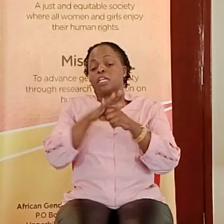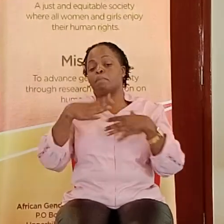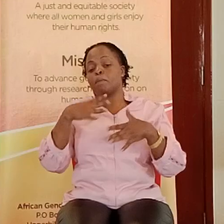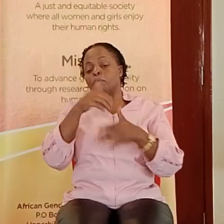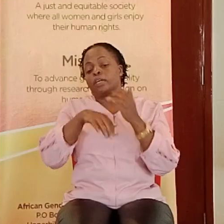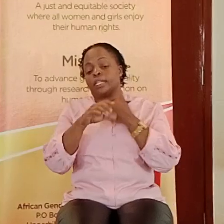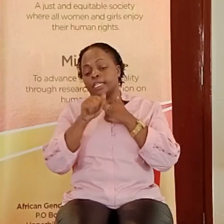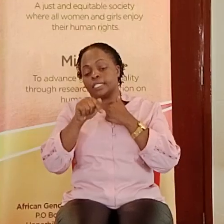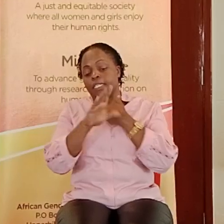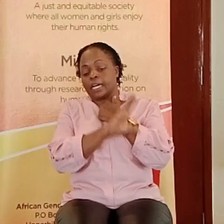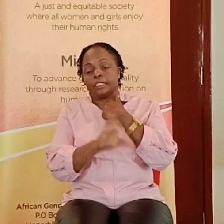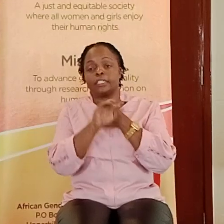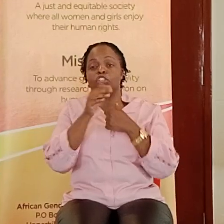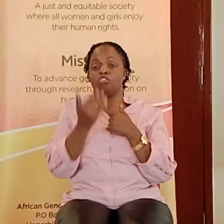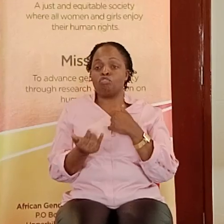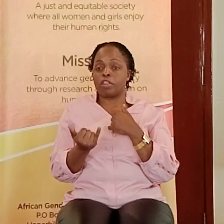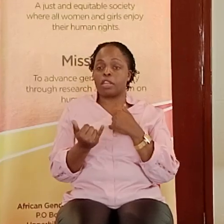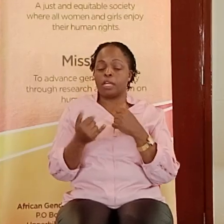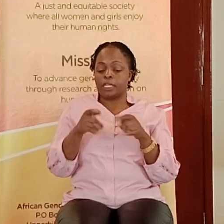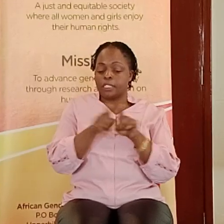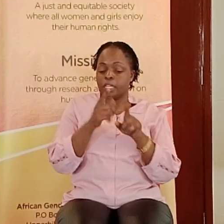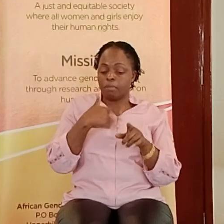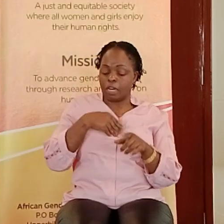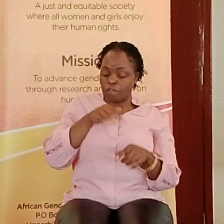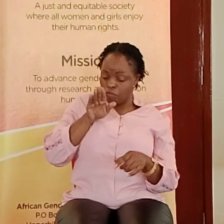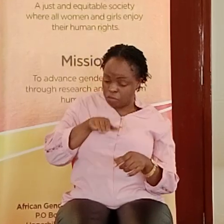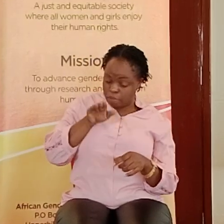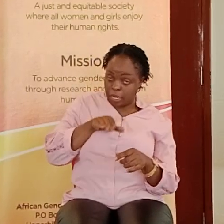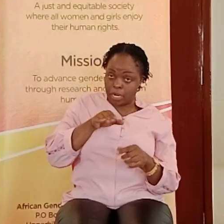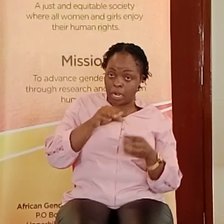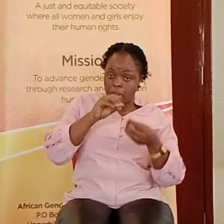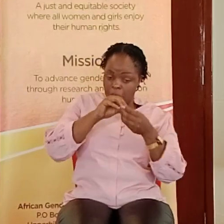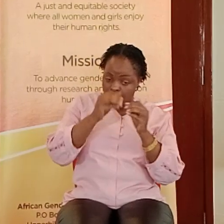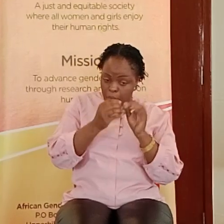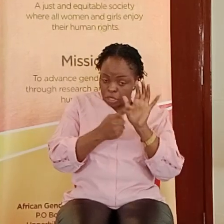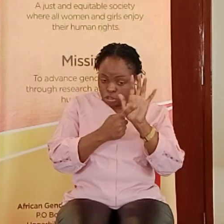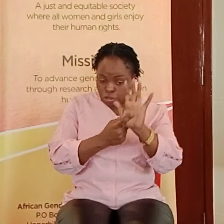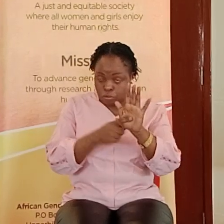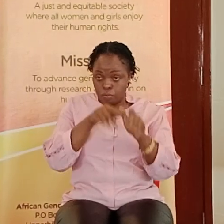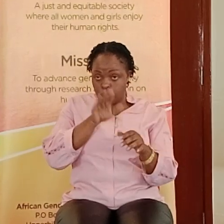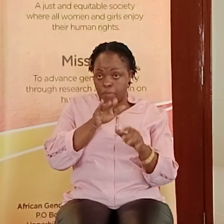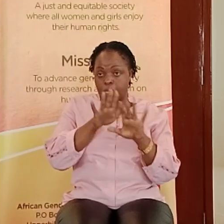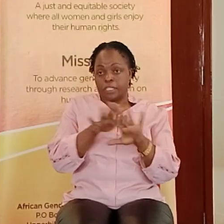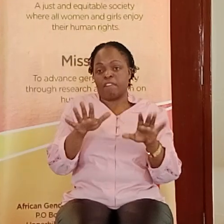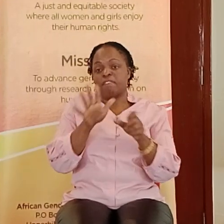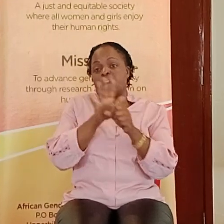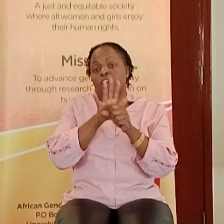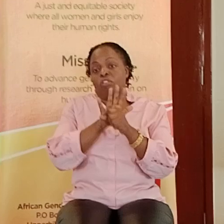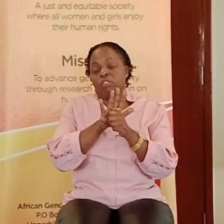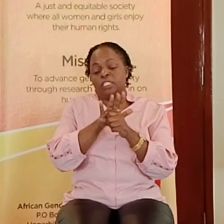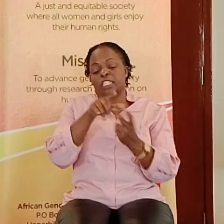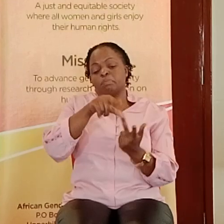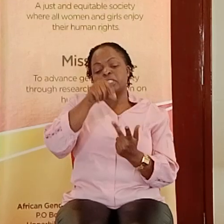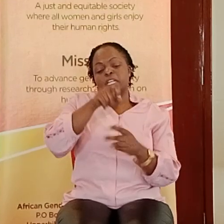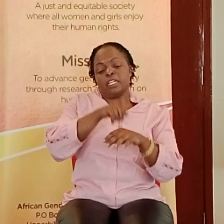women. Statistics continue to show that women still suffers a lot, especially when you have issues of those